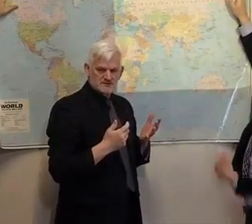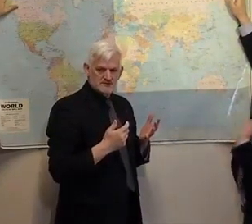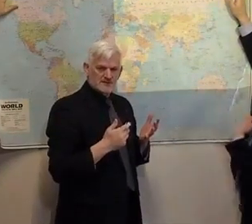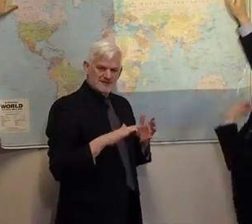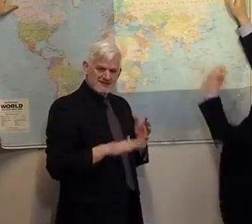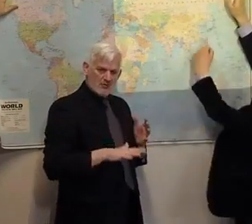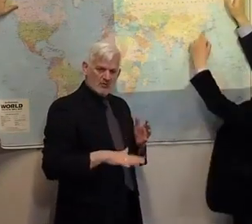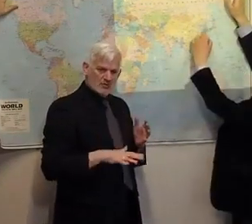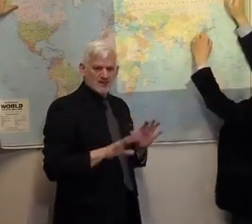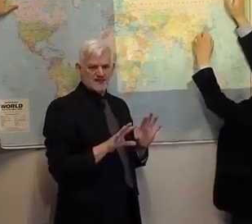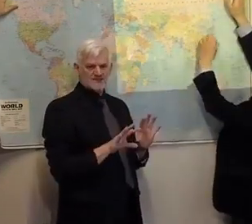I'm from south.